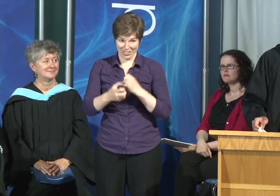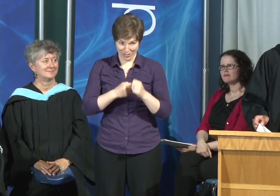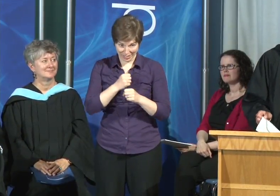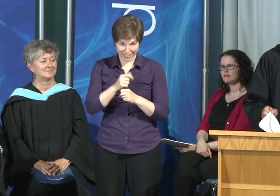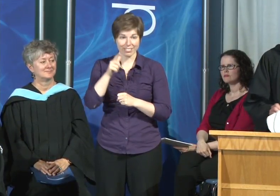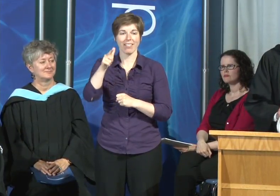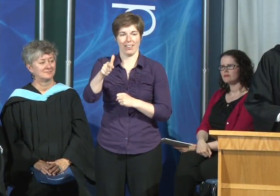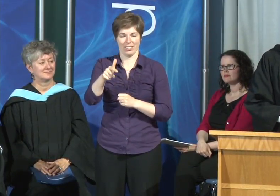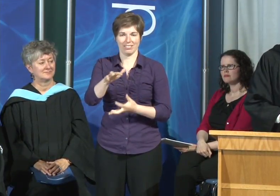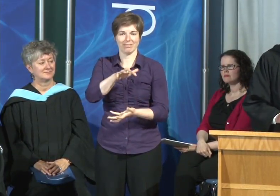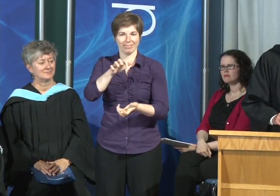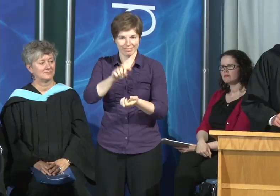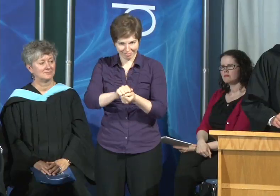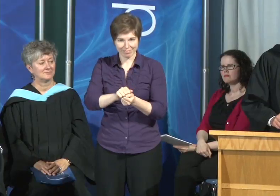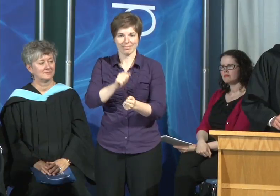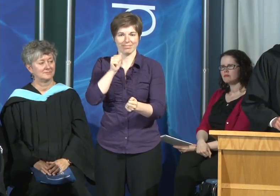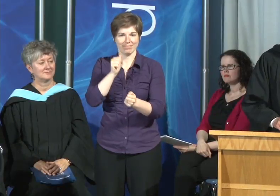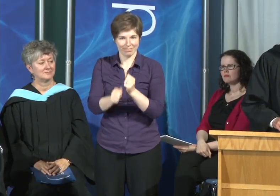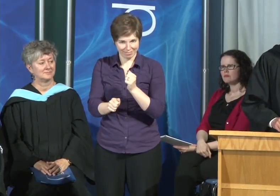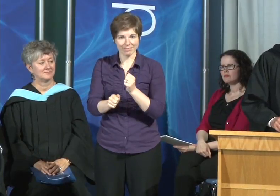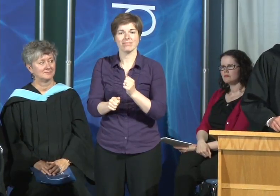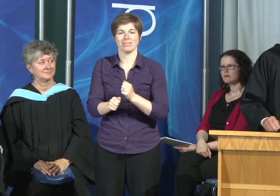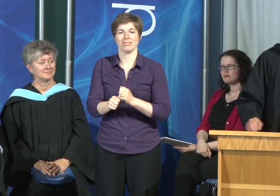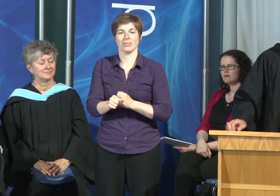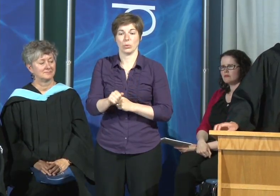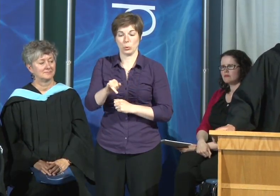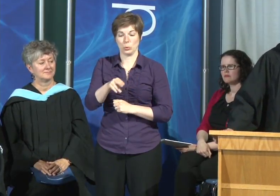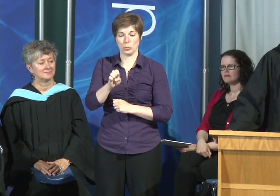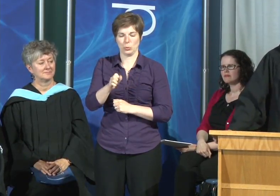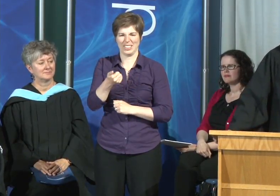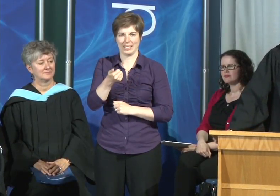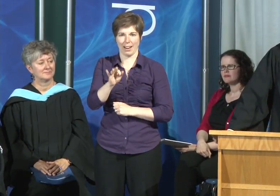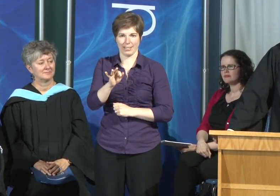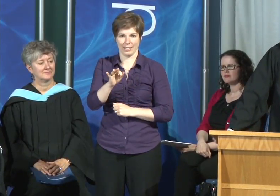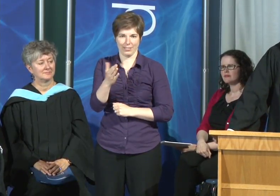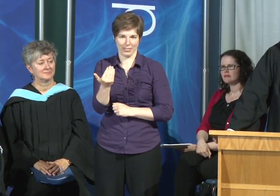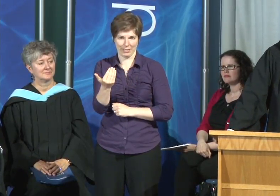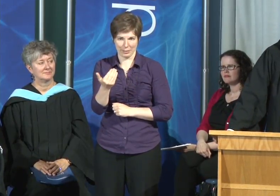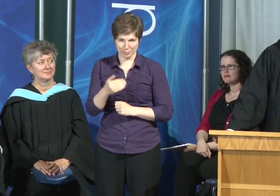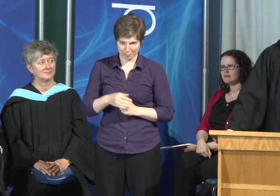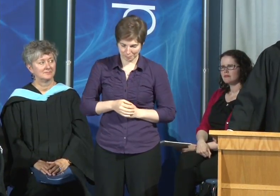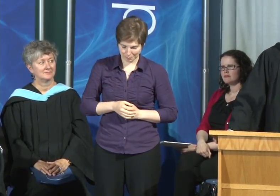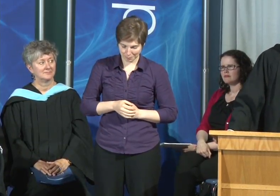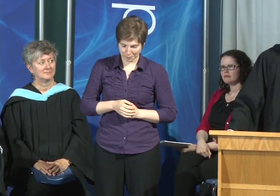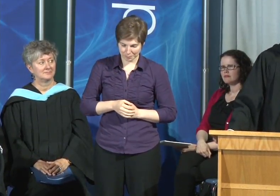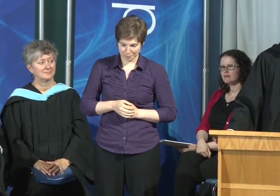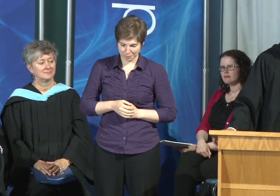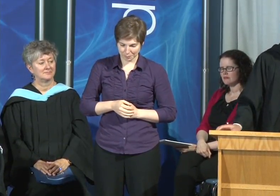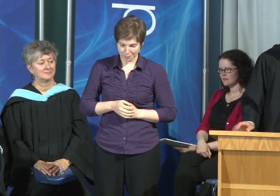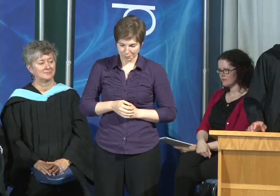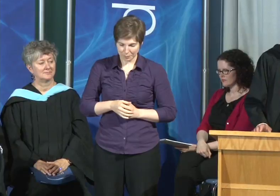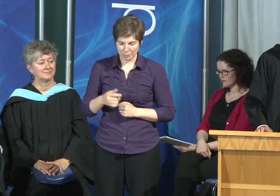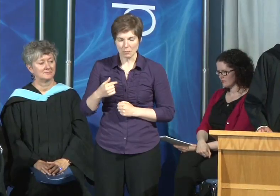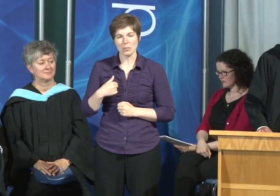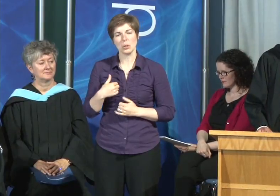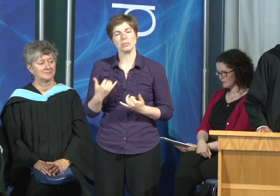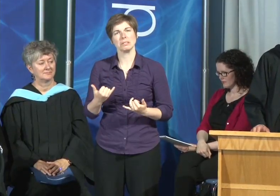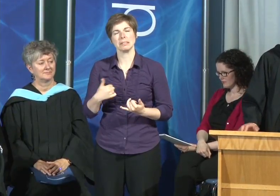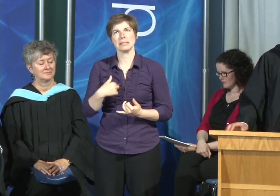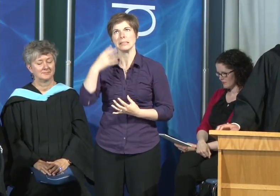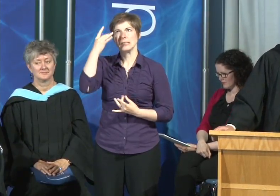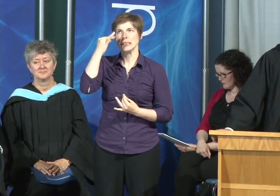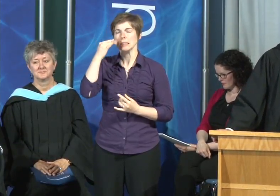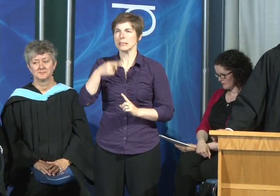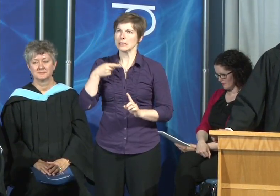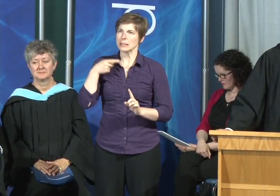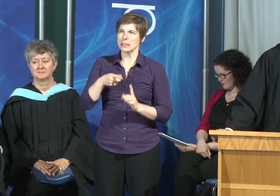it in June of 1915. So graduates, as I thought about my key message to you today, I was reminded